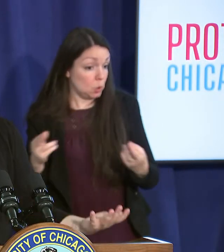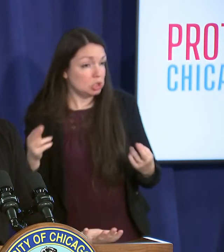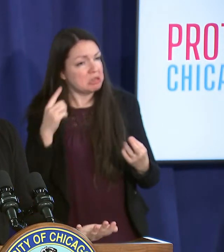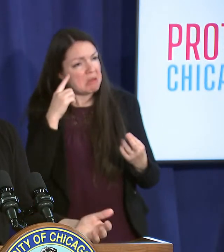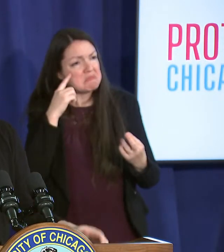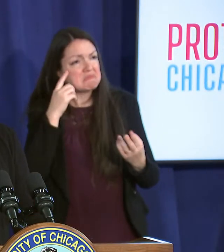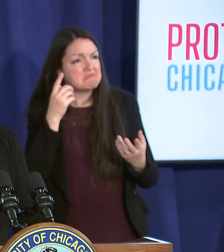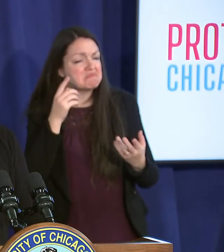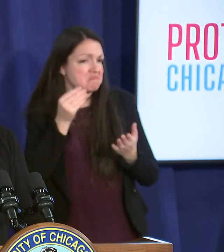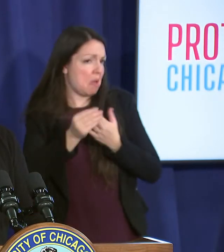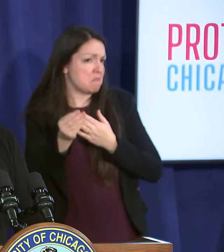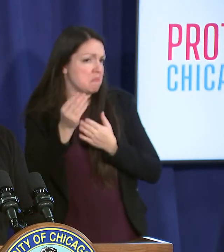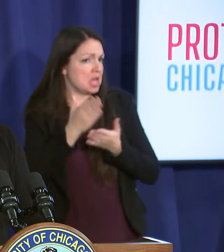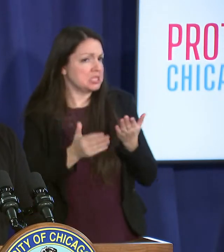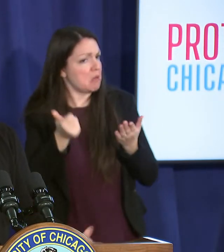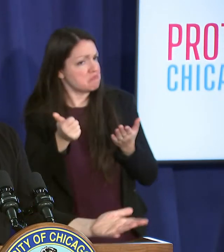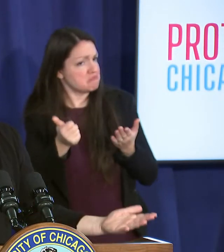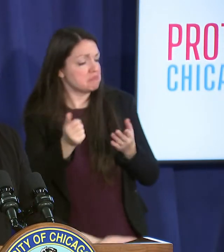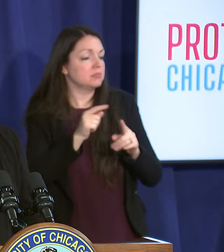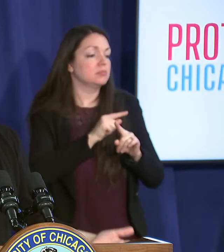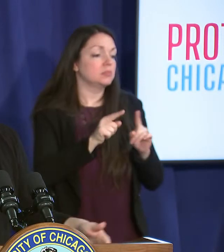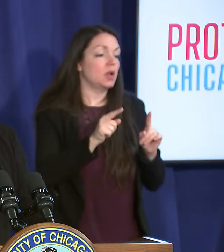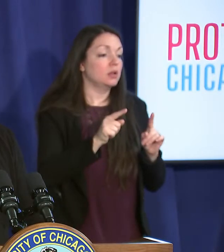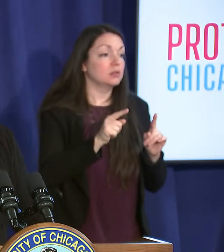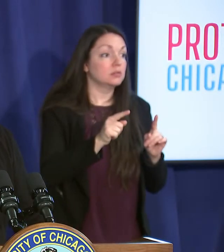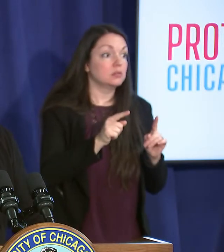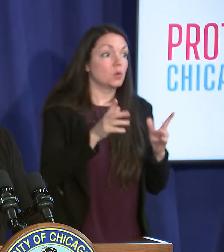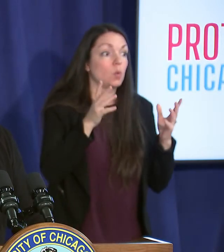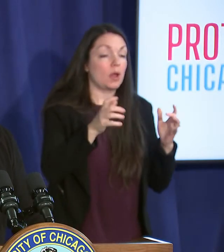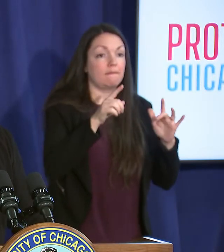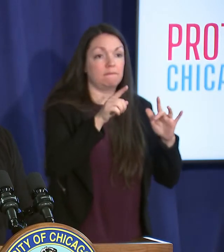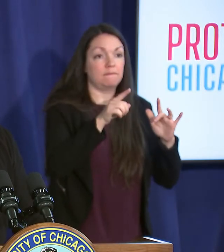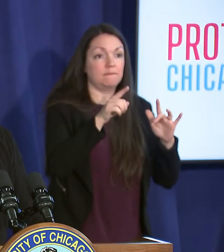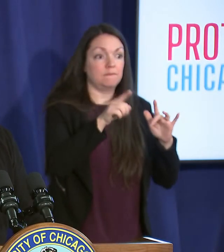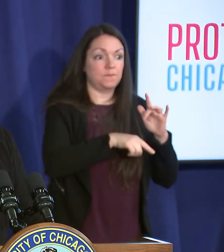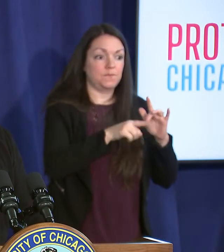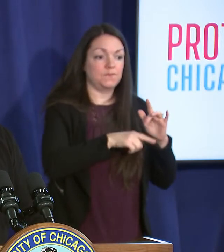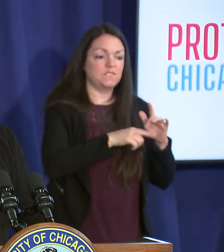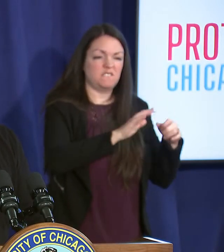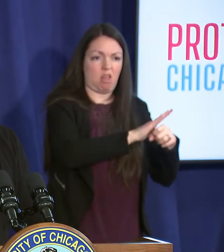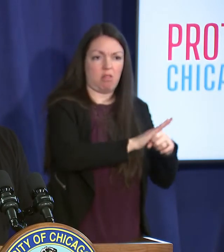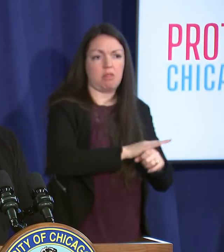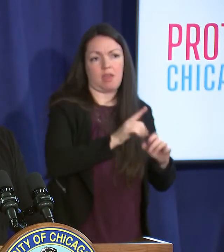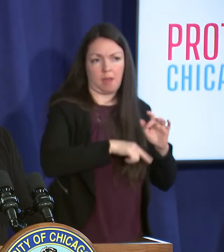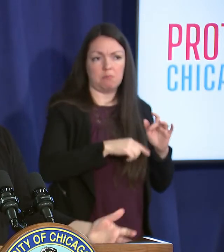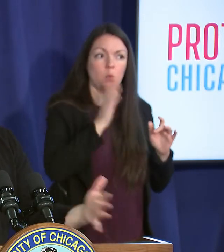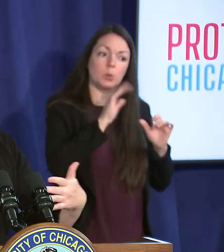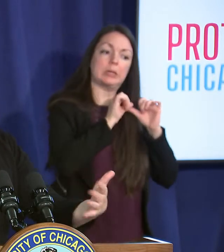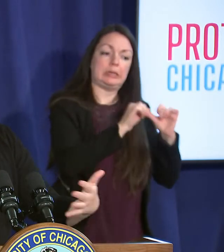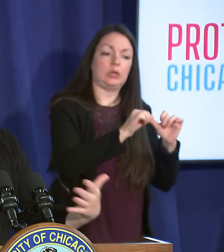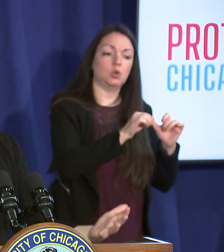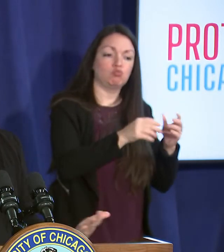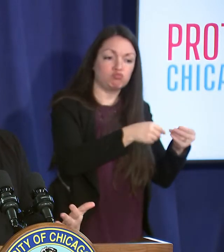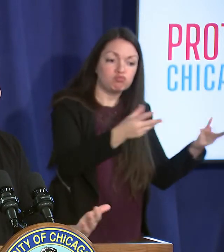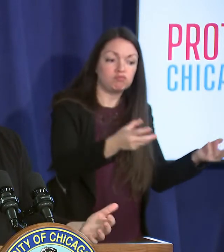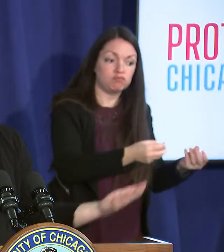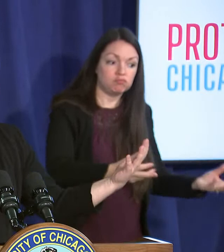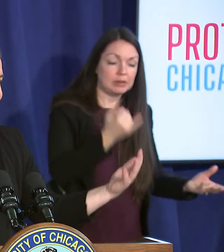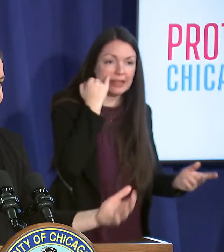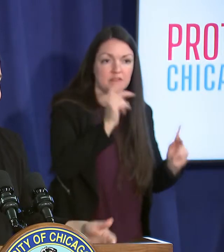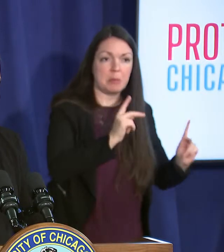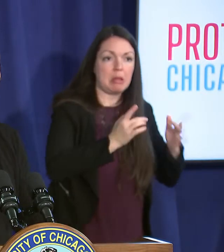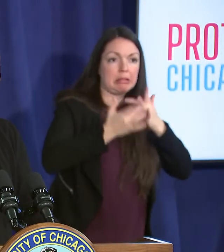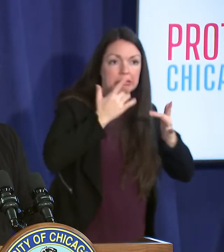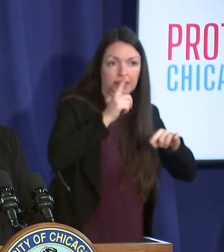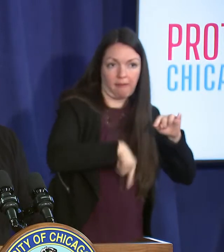to get some of these in the short term, but obviously we want to fill in the gaps, and we'll continue to do that. And as more comes in,